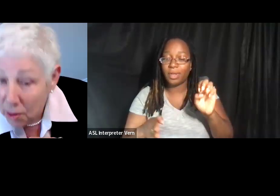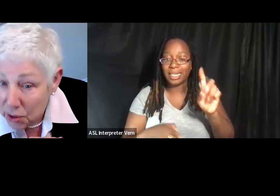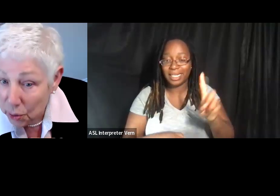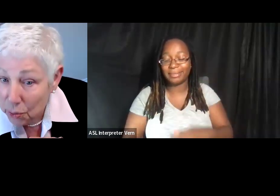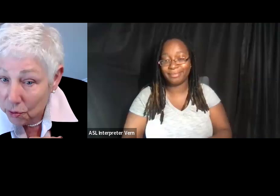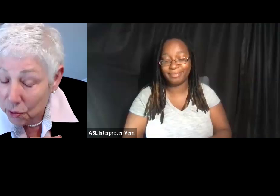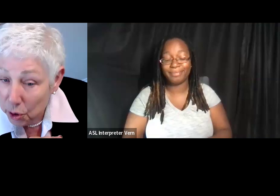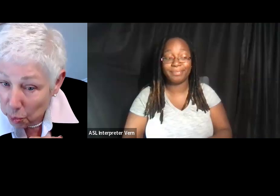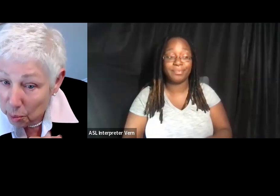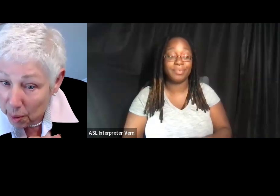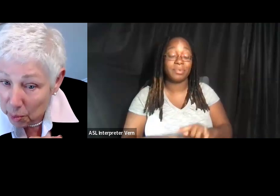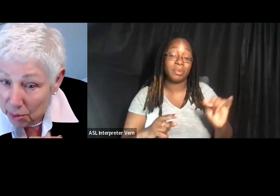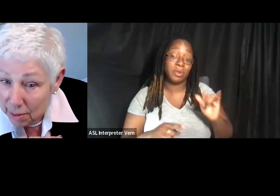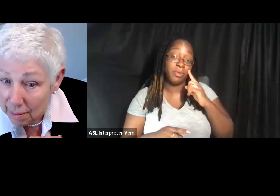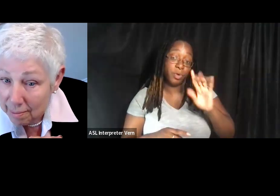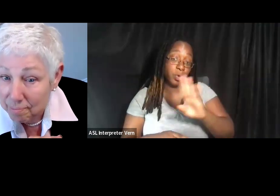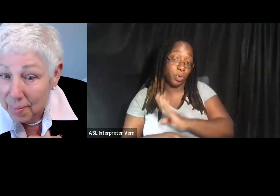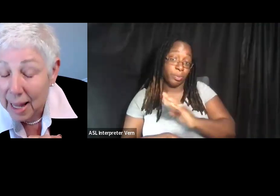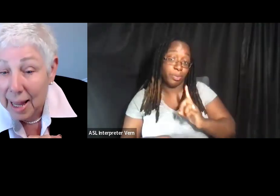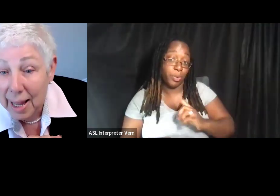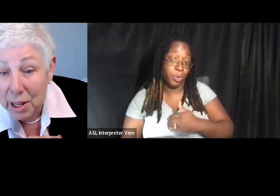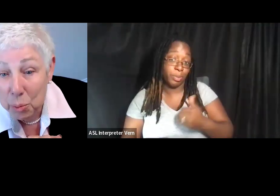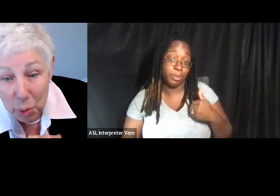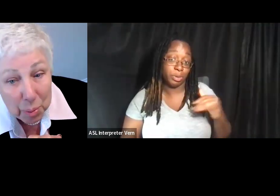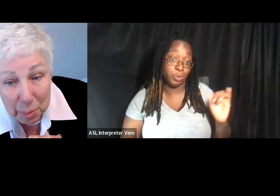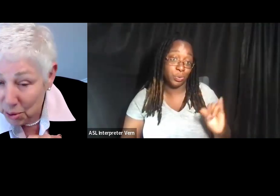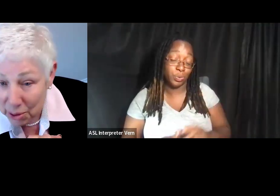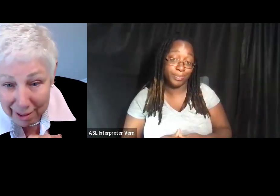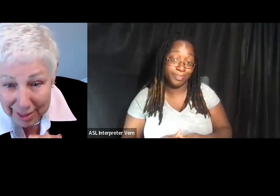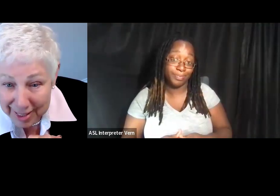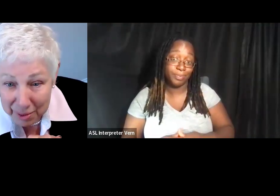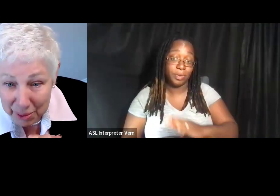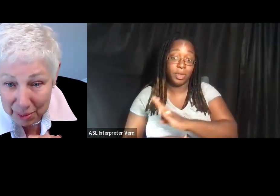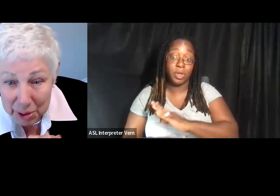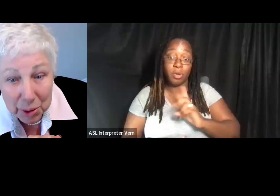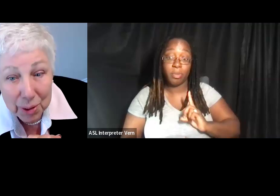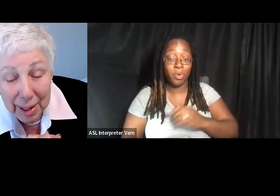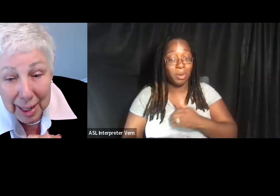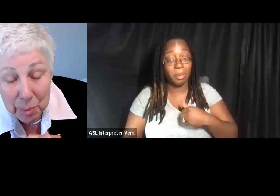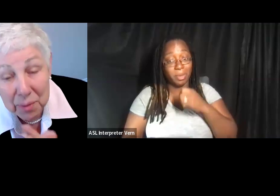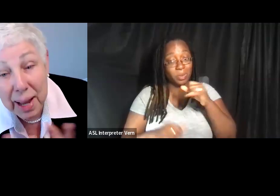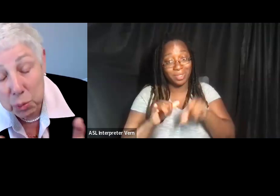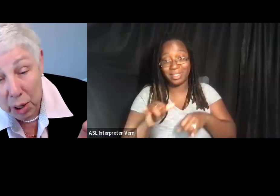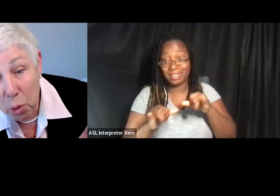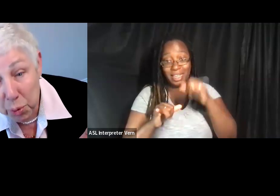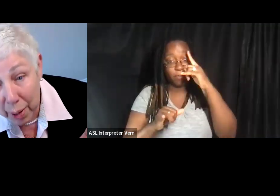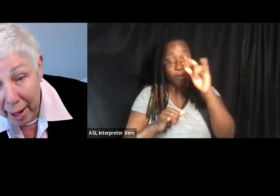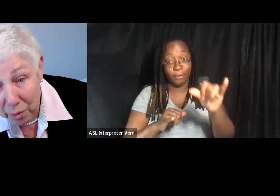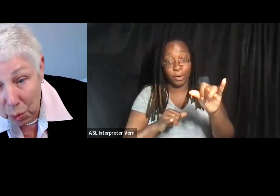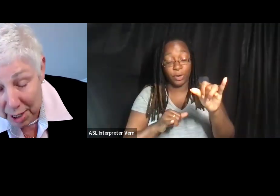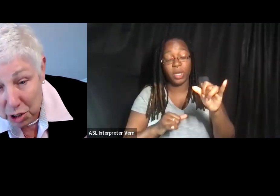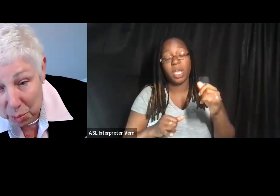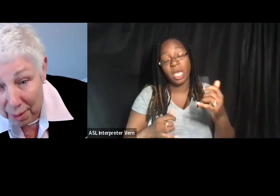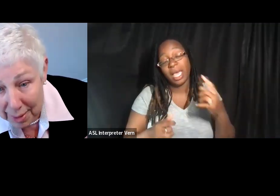but also for your board members. Your board members are not going to stay forever. In fact, we hope you